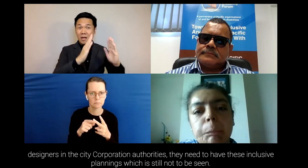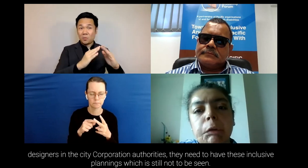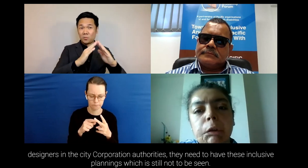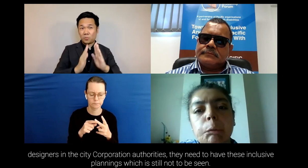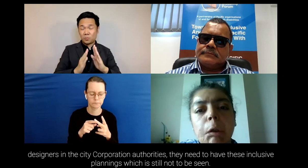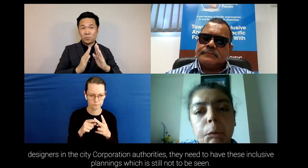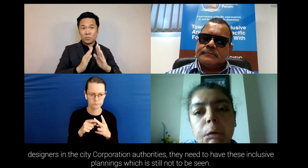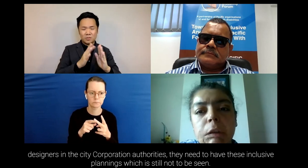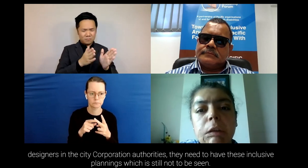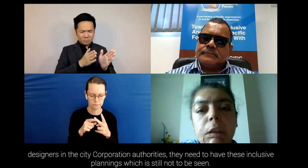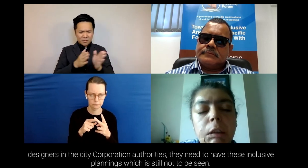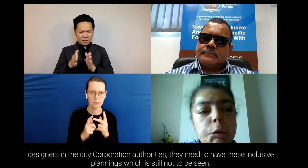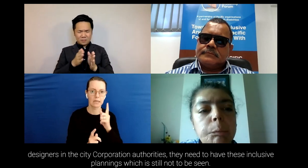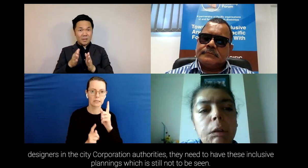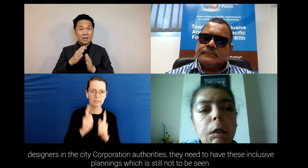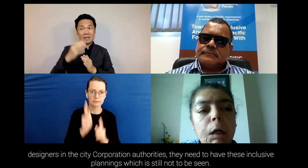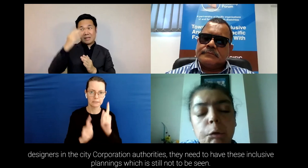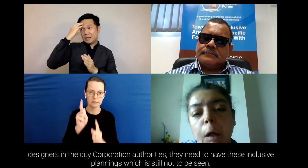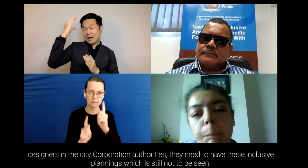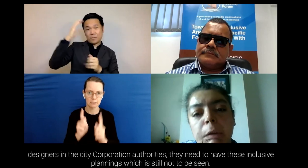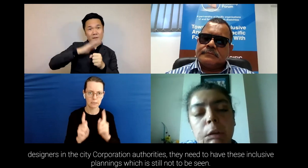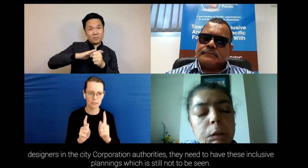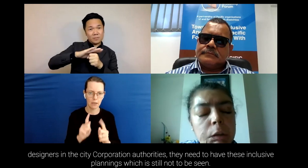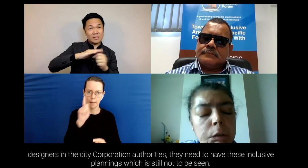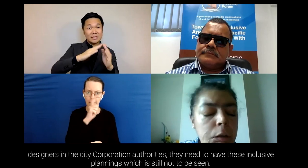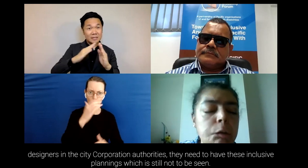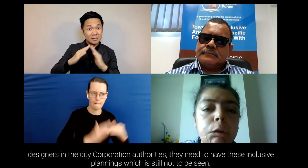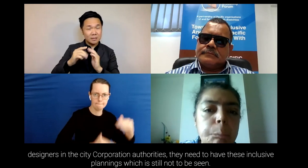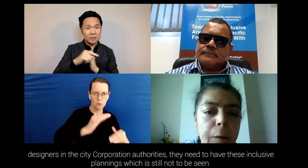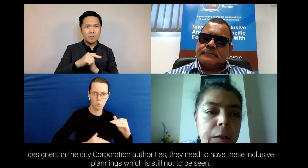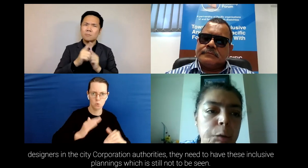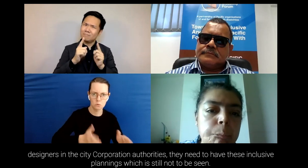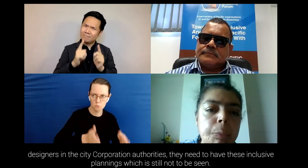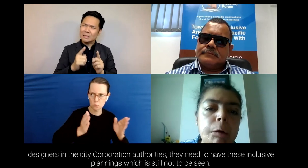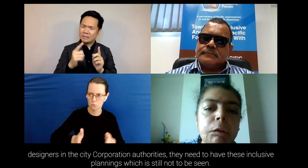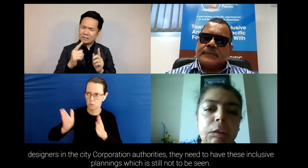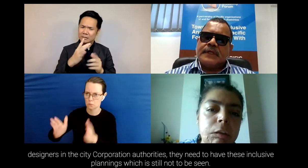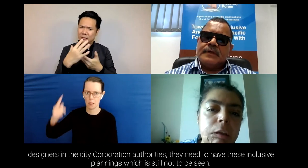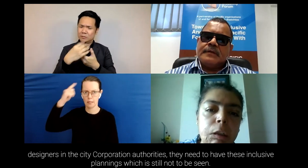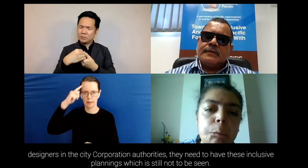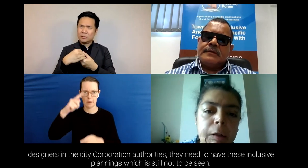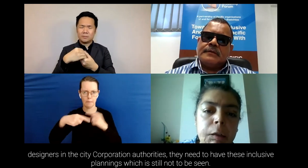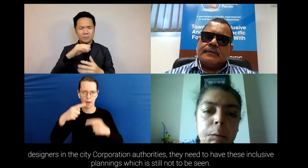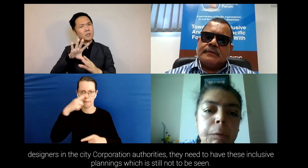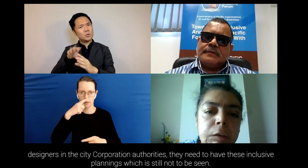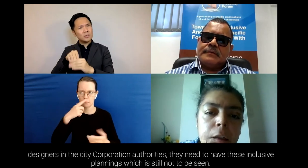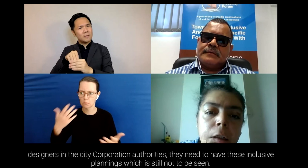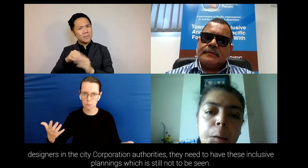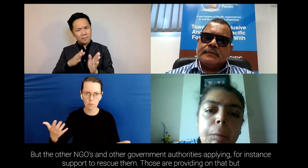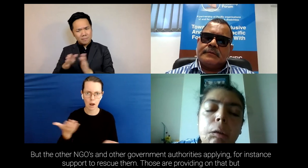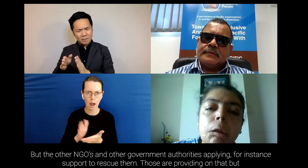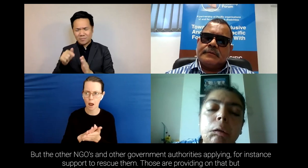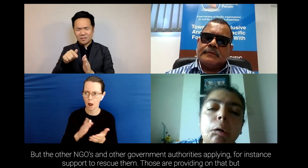city corporation authorities, they need to be to have this inclusive planning, which is still now